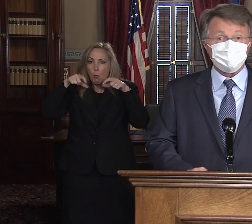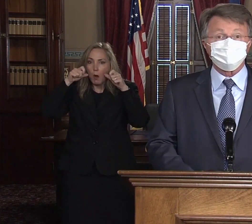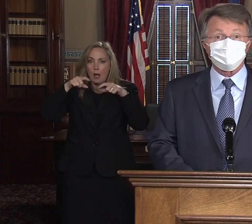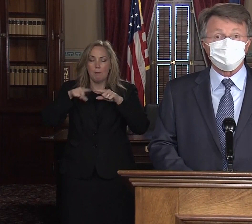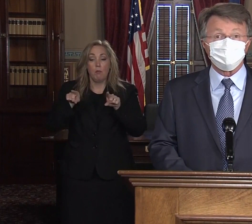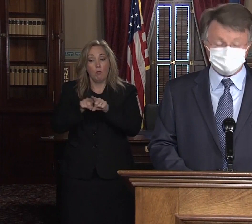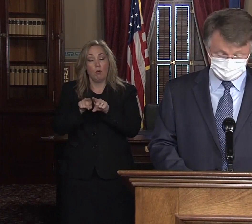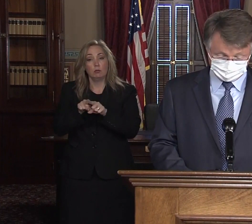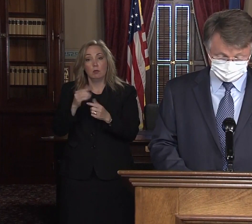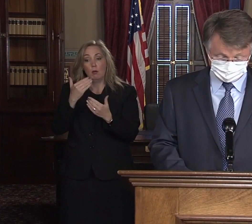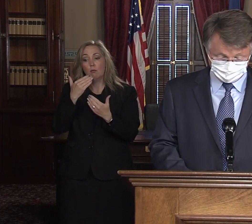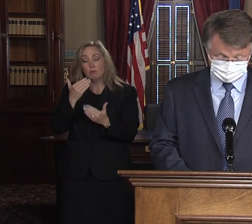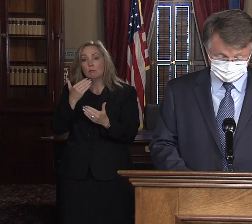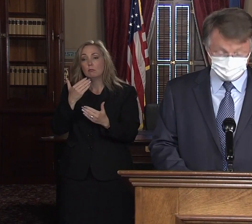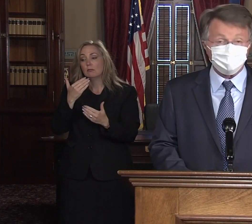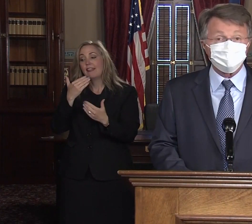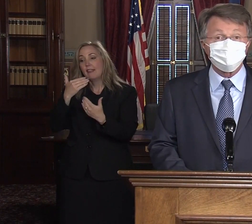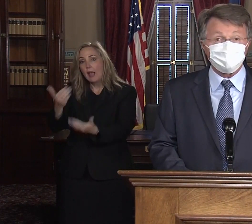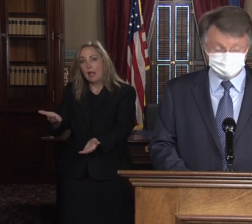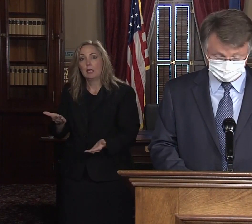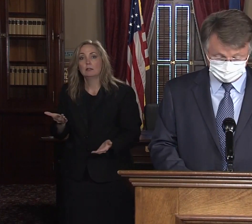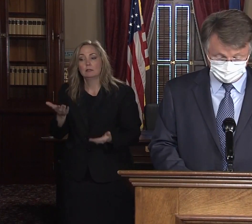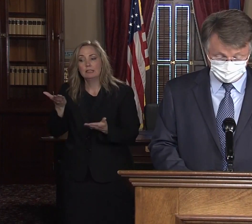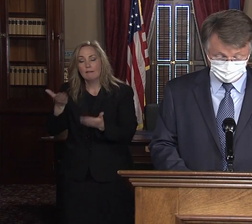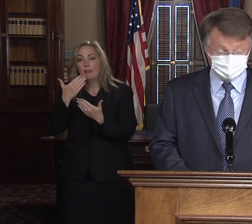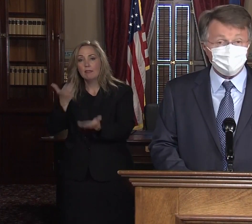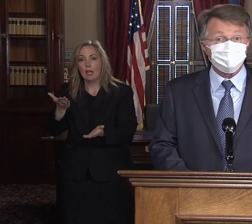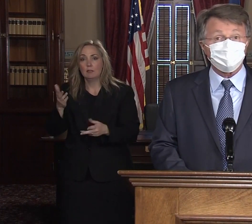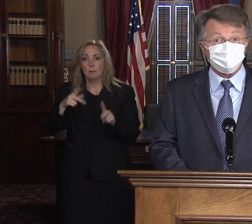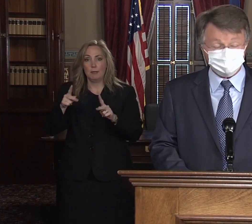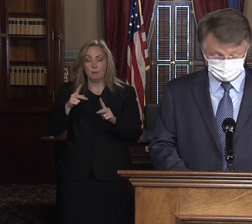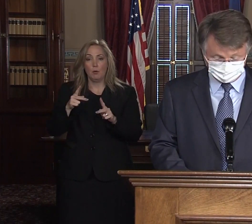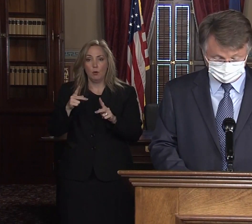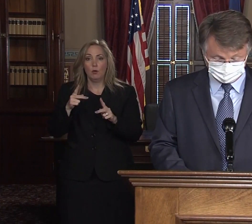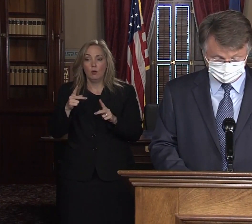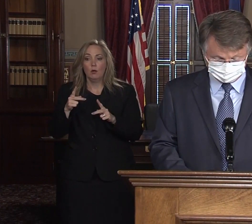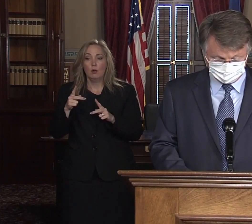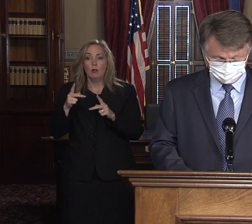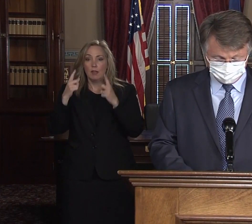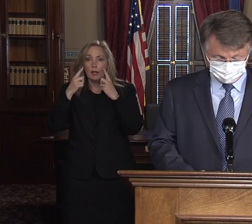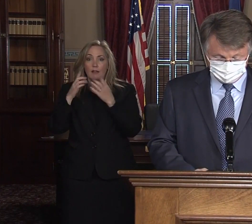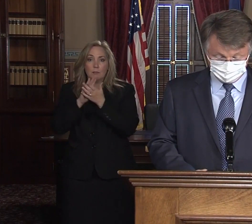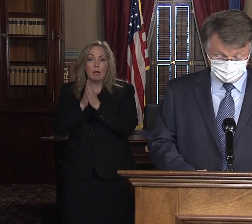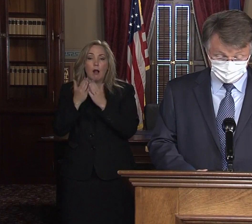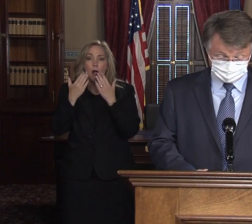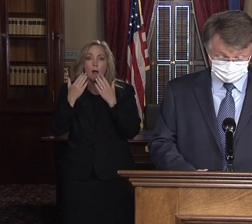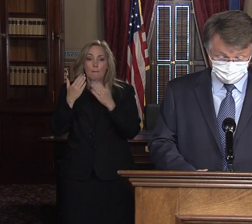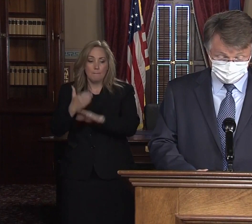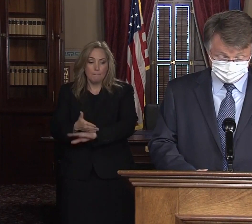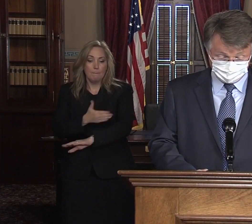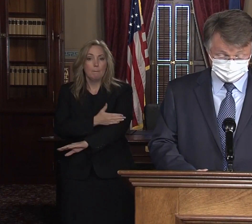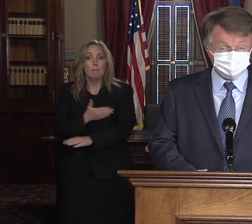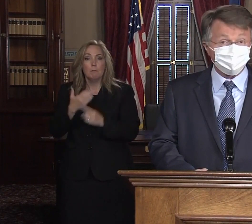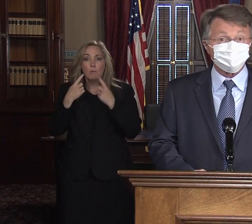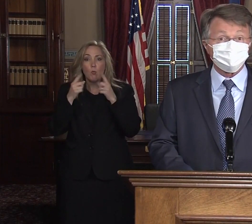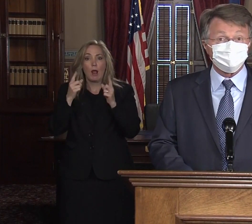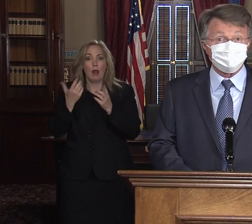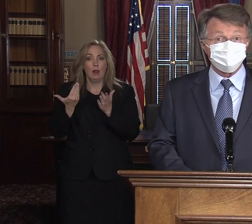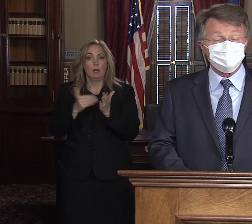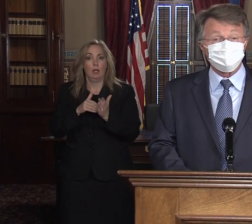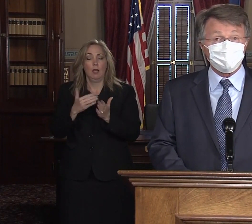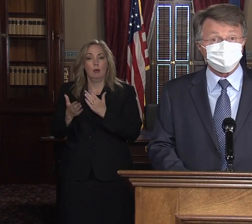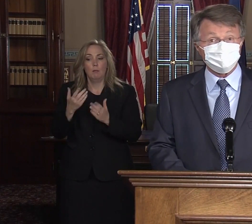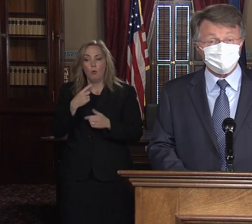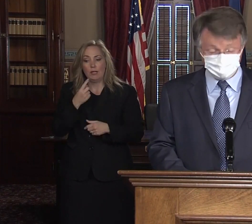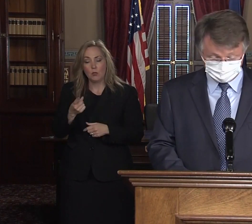given thanks for those in our congregation that were infected and are recovered or still recovering. And when we were told that children could